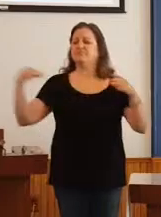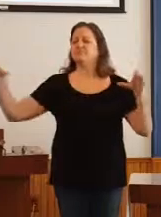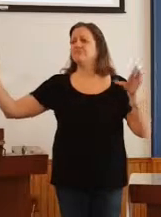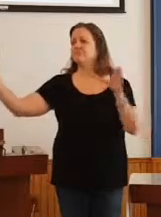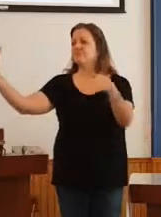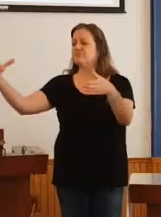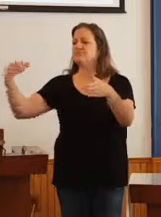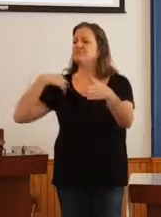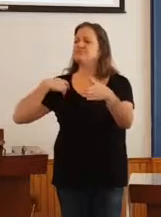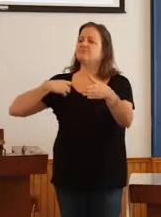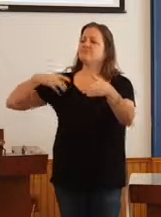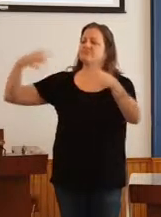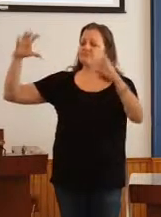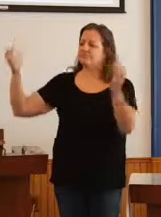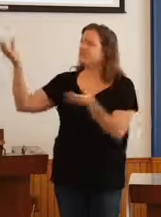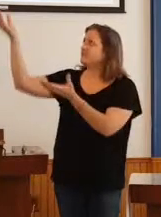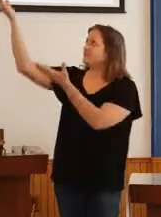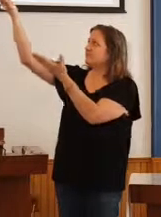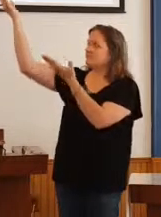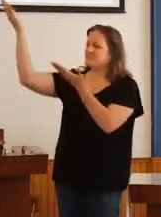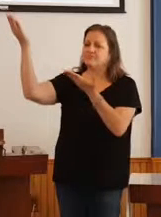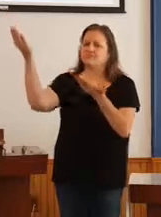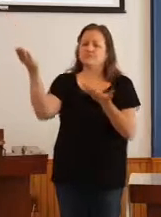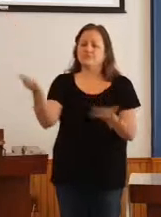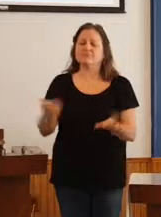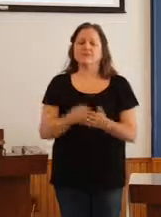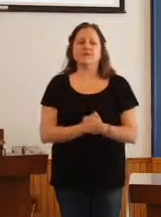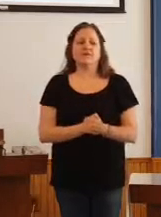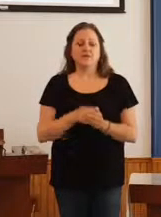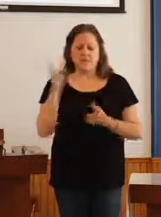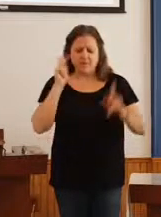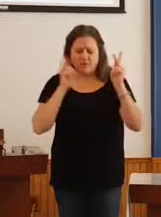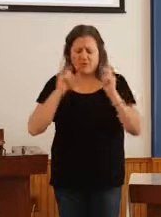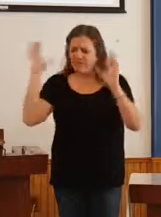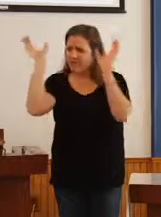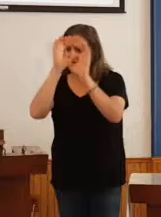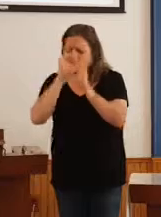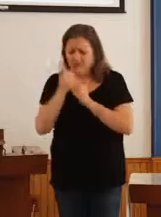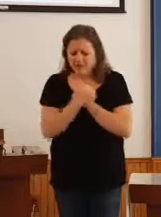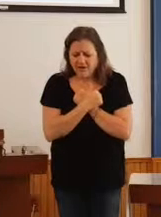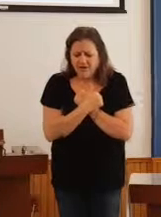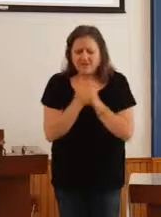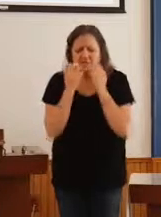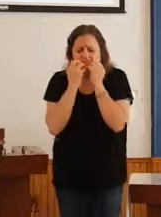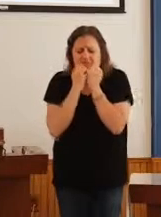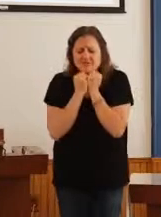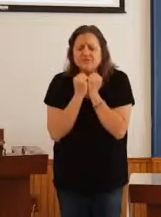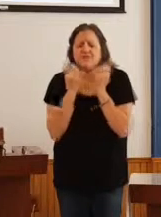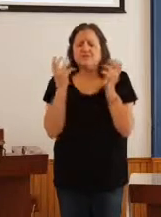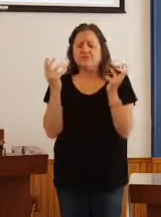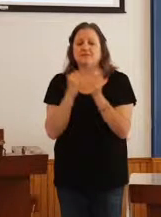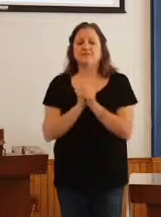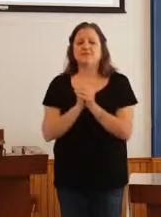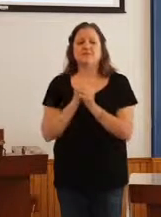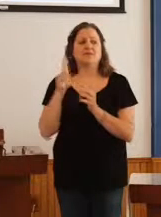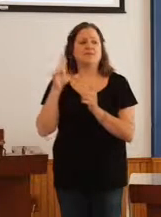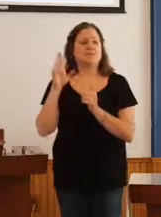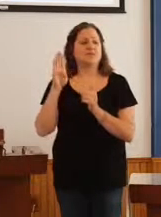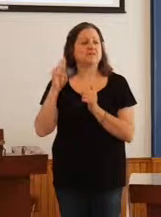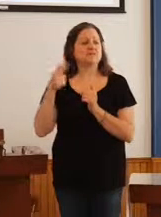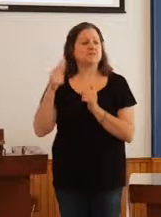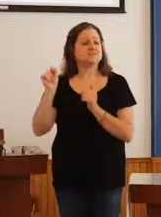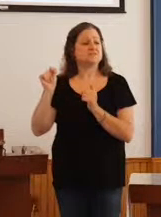There will be many looking for love, compassion, and fellowship. There will be LGBTQI people